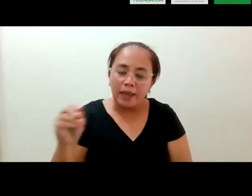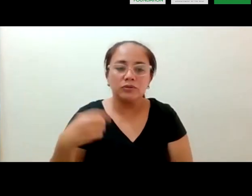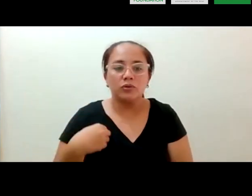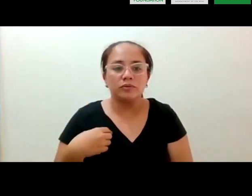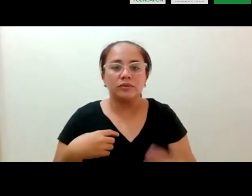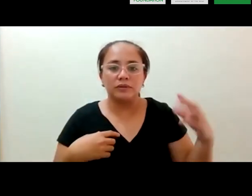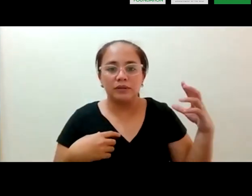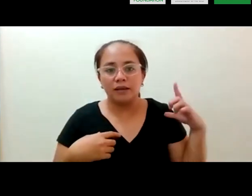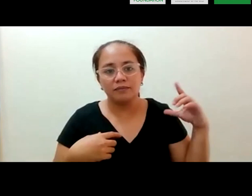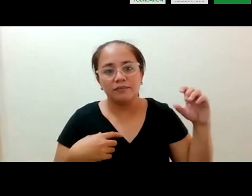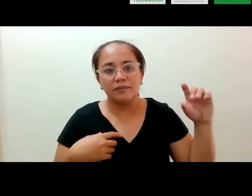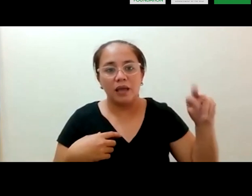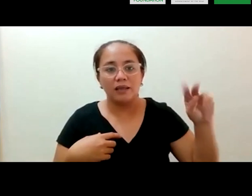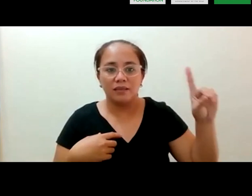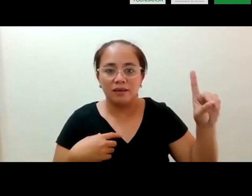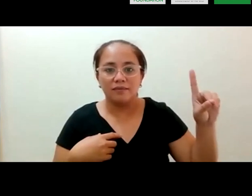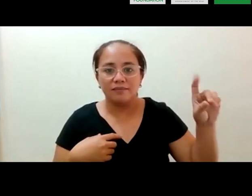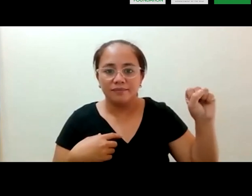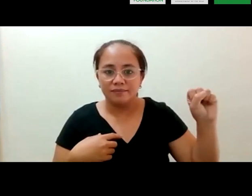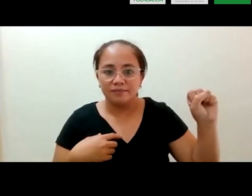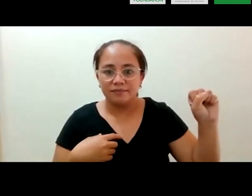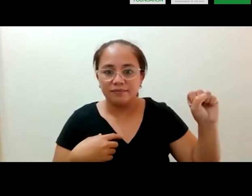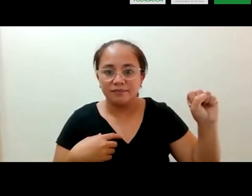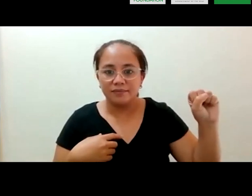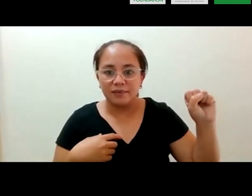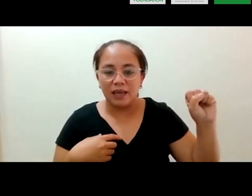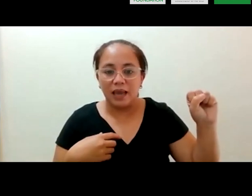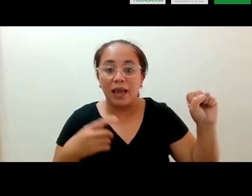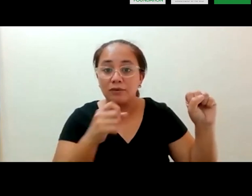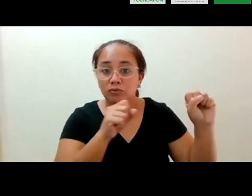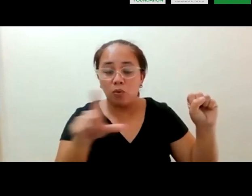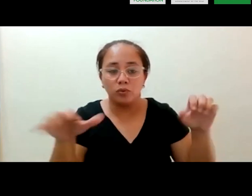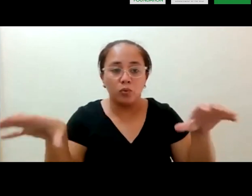hand, and then let everybody work on